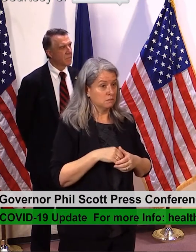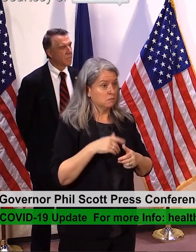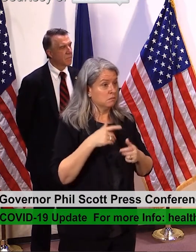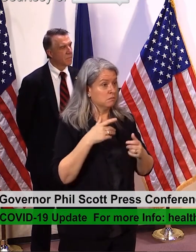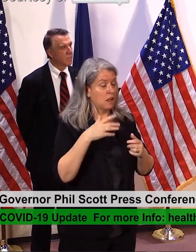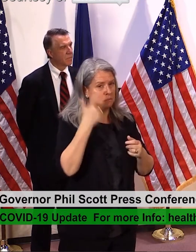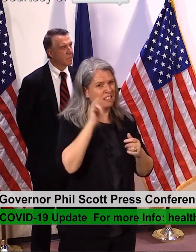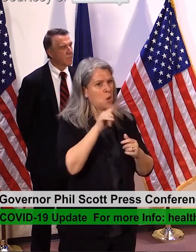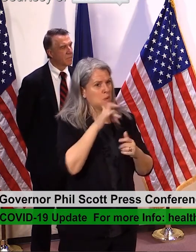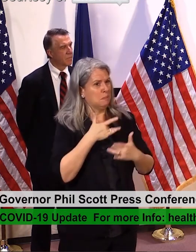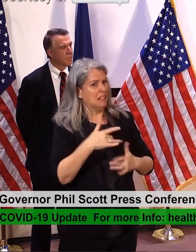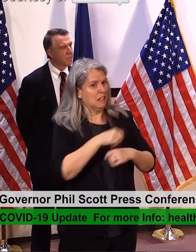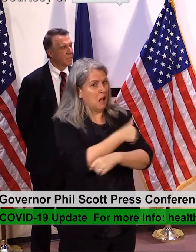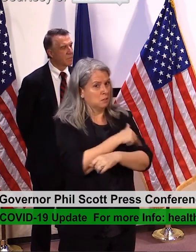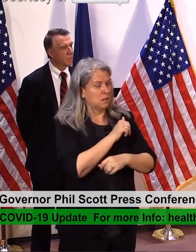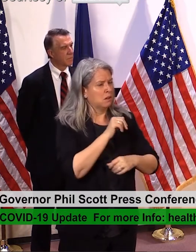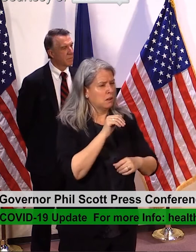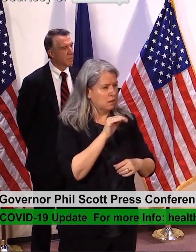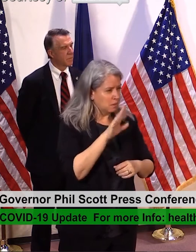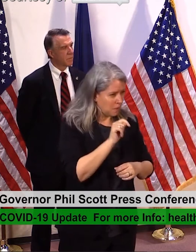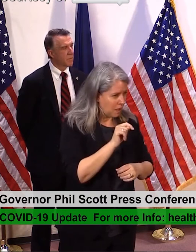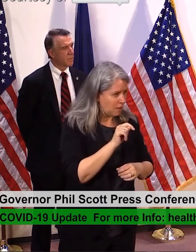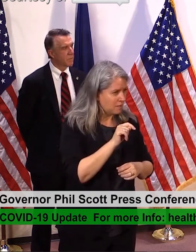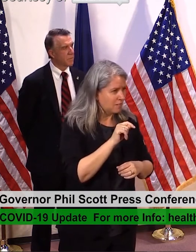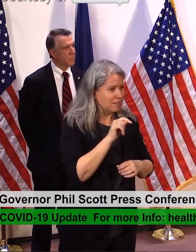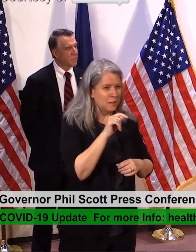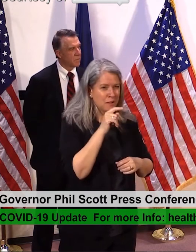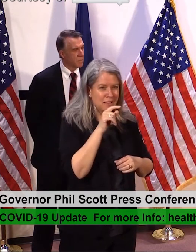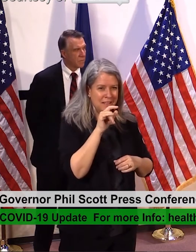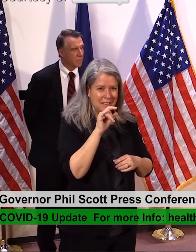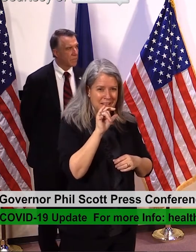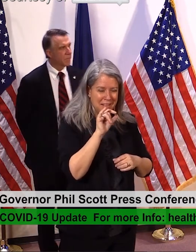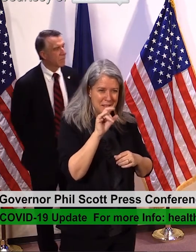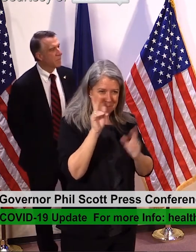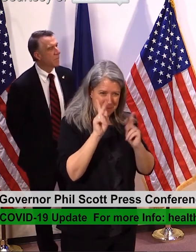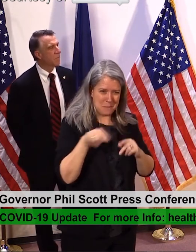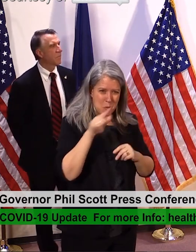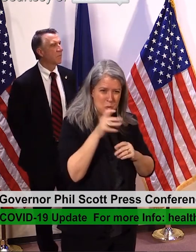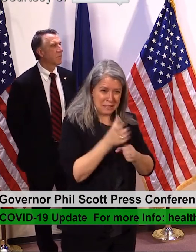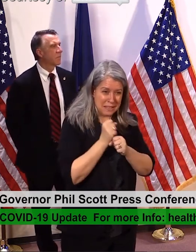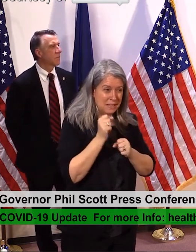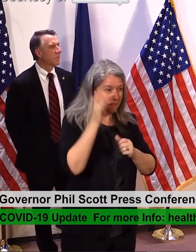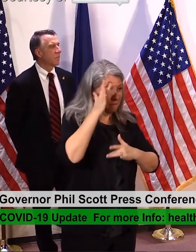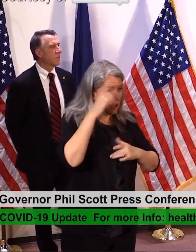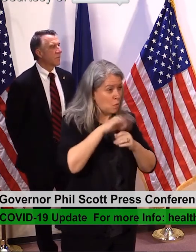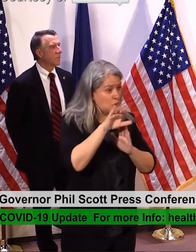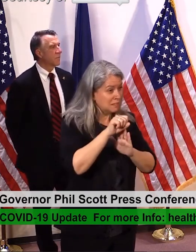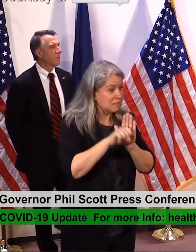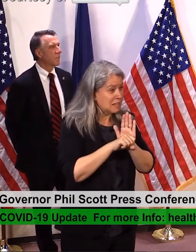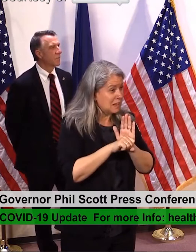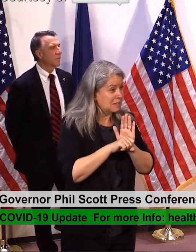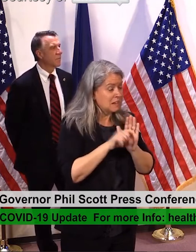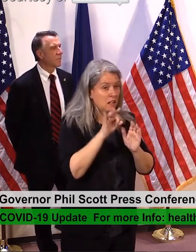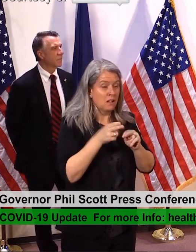severe form, it turns out that the larger the number of people that are getting the virus in your particular state,